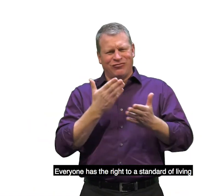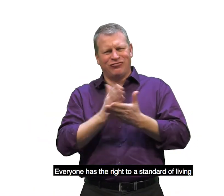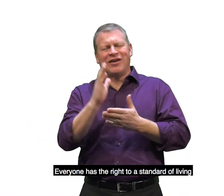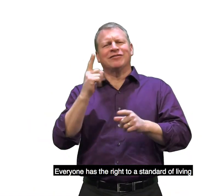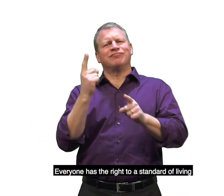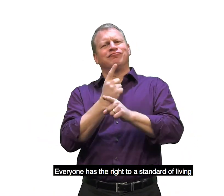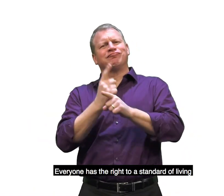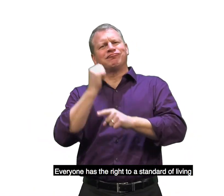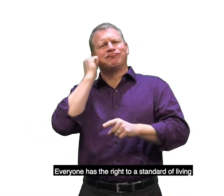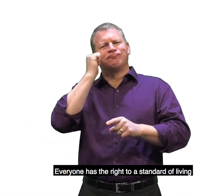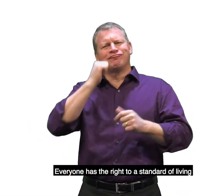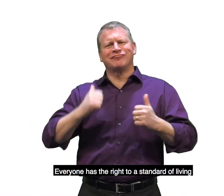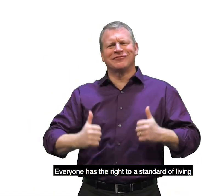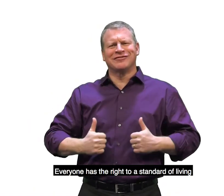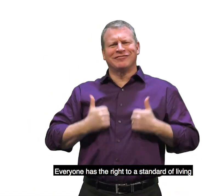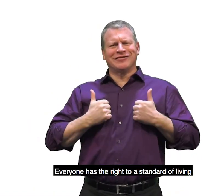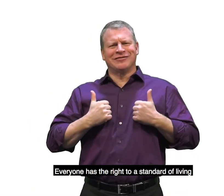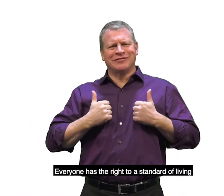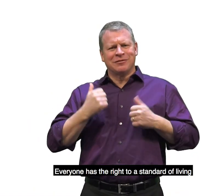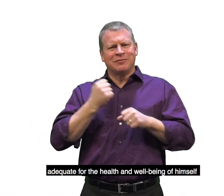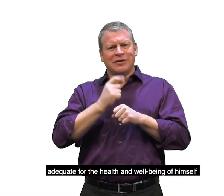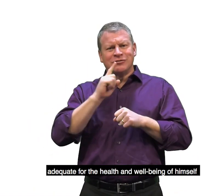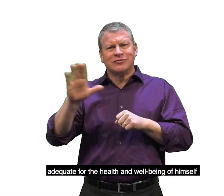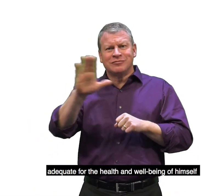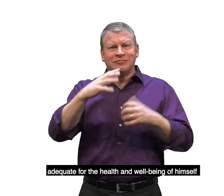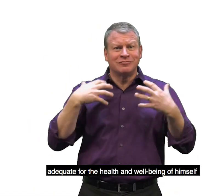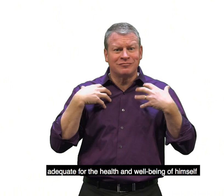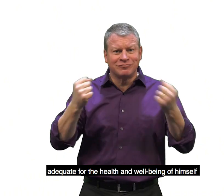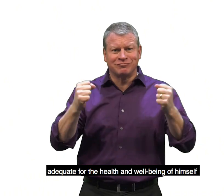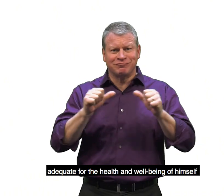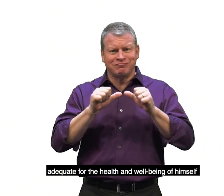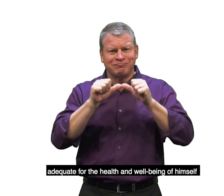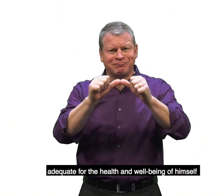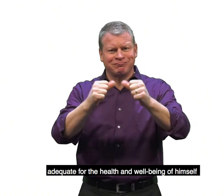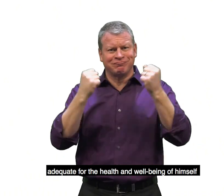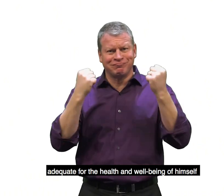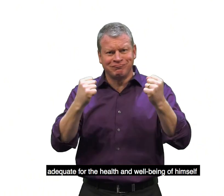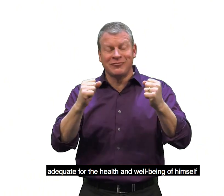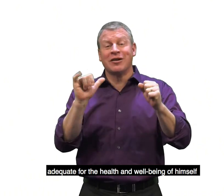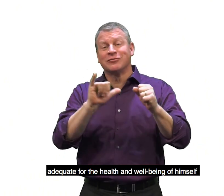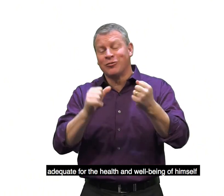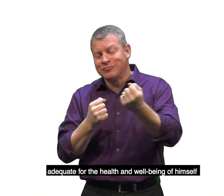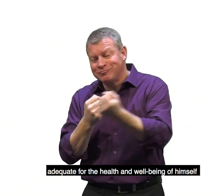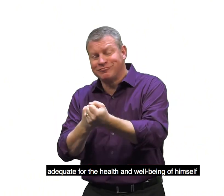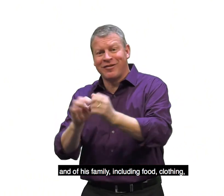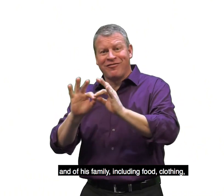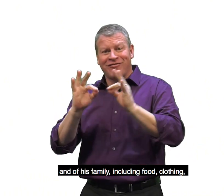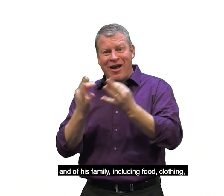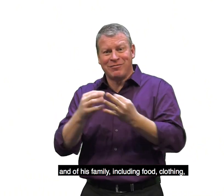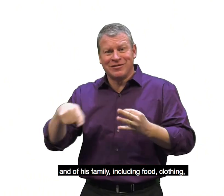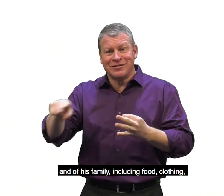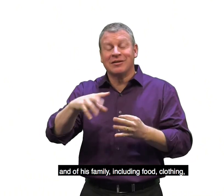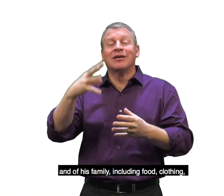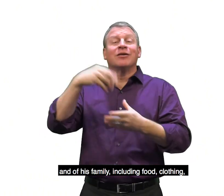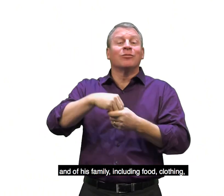Everyone has the right to a standard of living adequate for the health and well-being of himself and of his